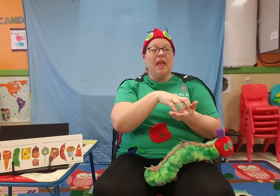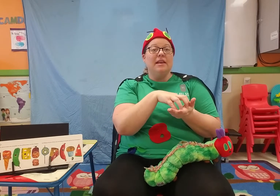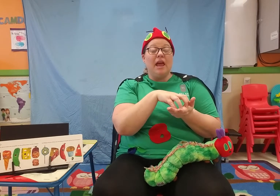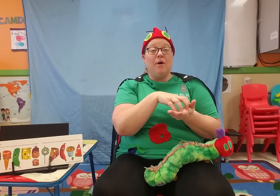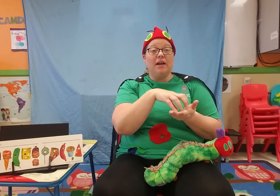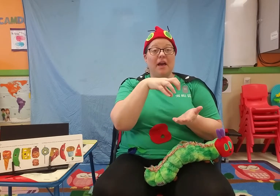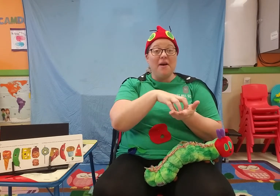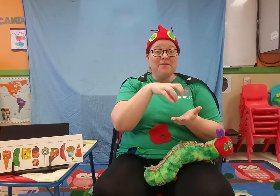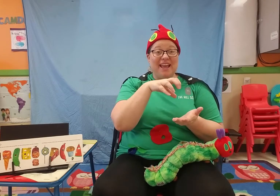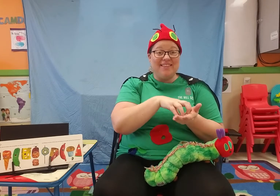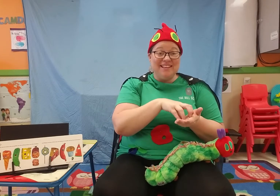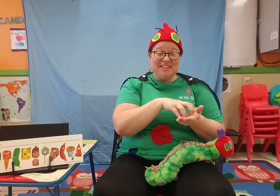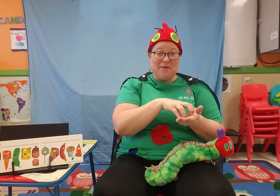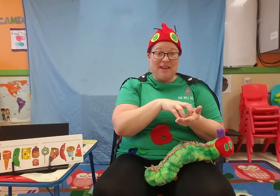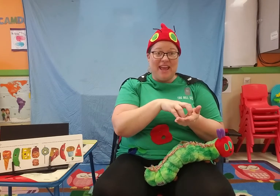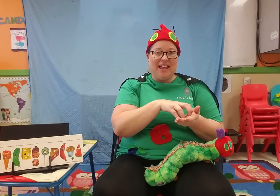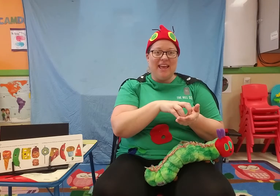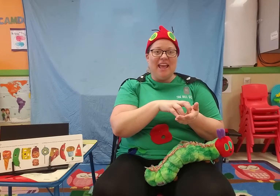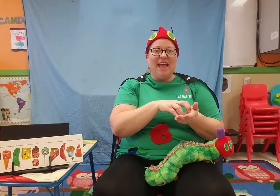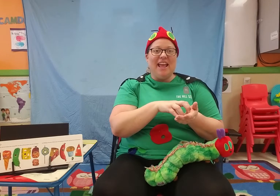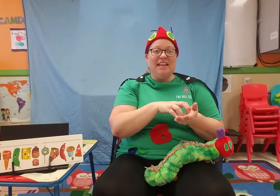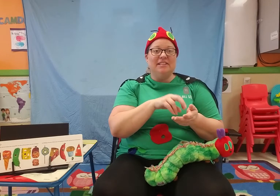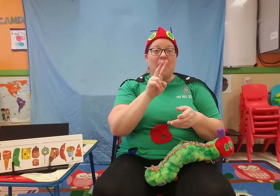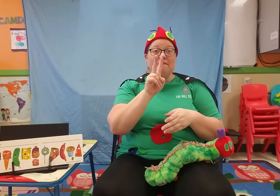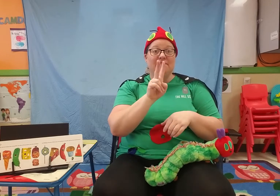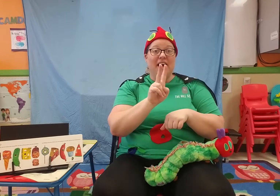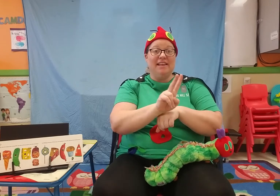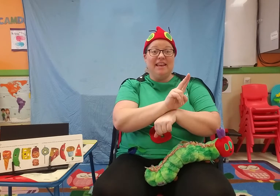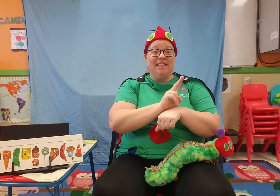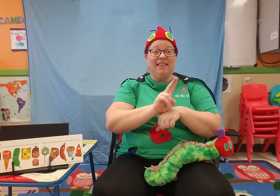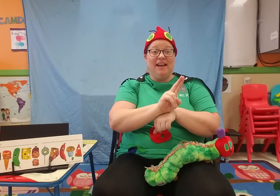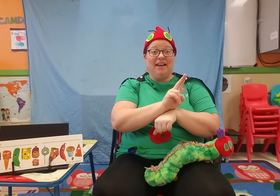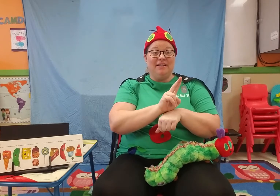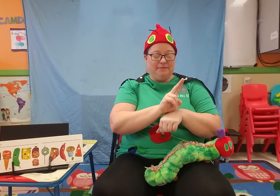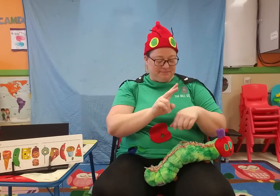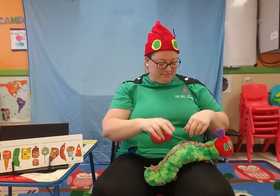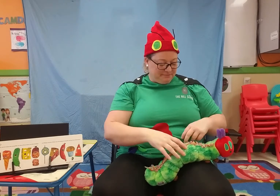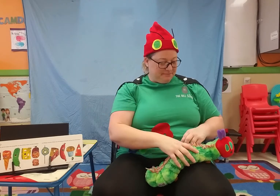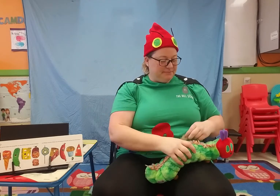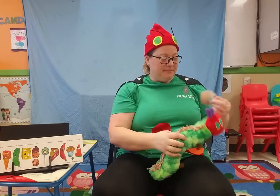Now a cupcake, this cupcake is vanilla.